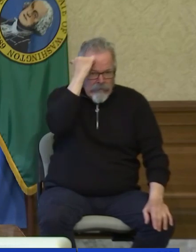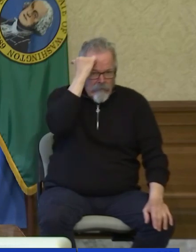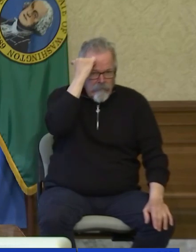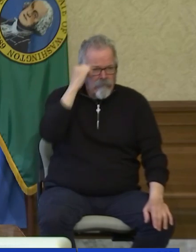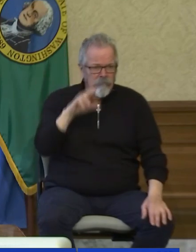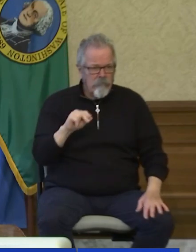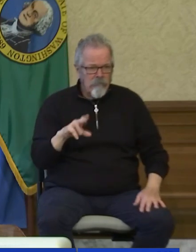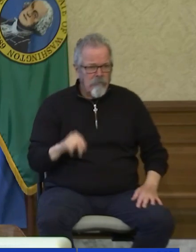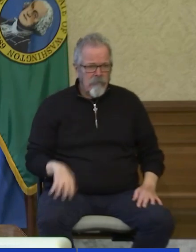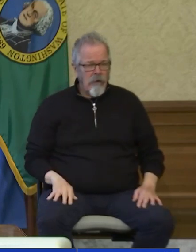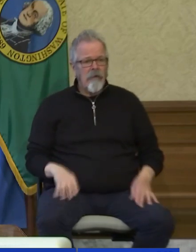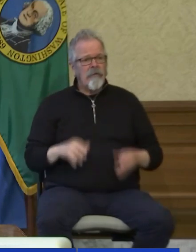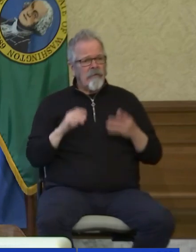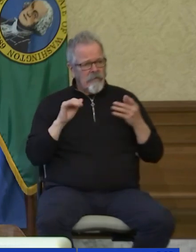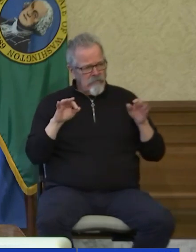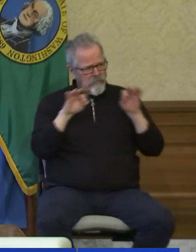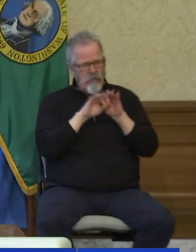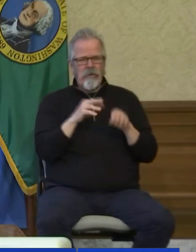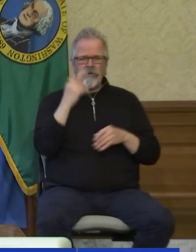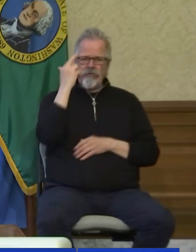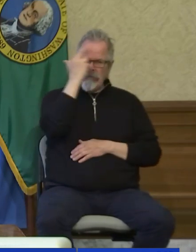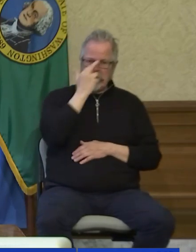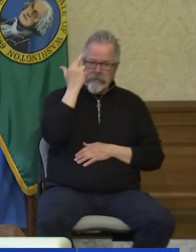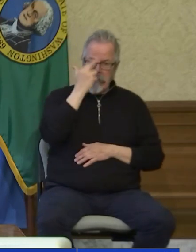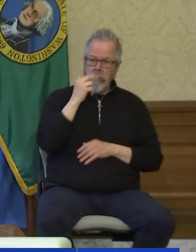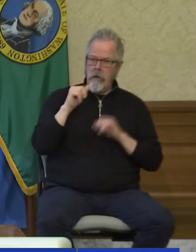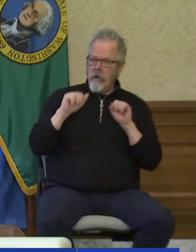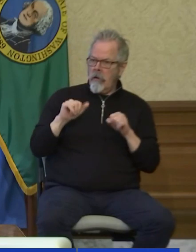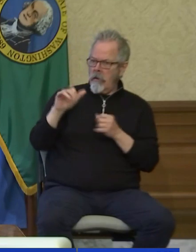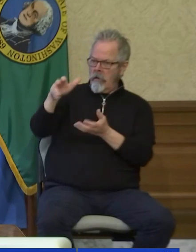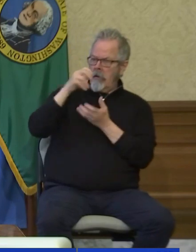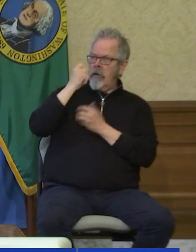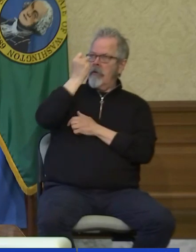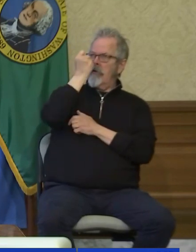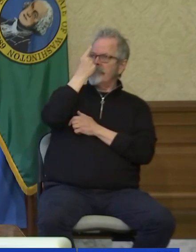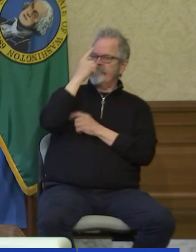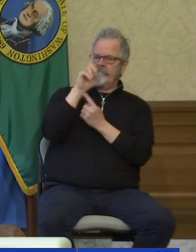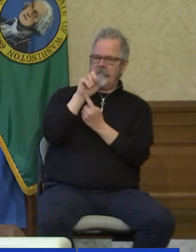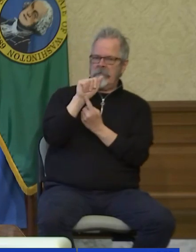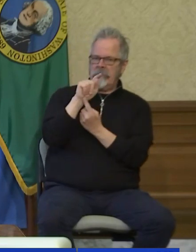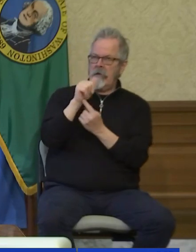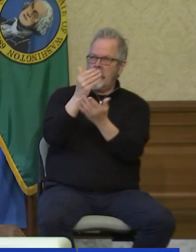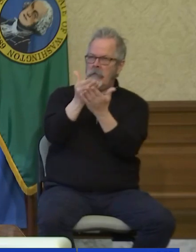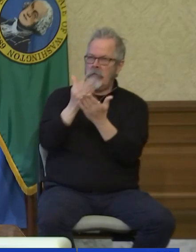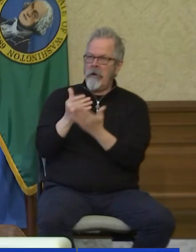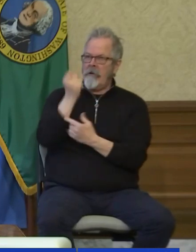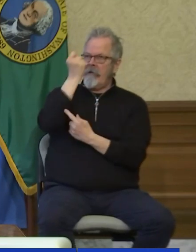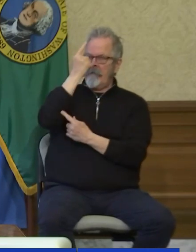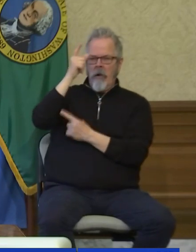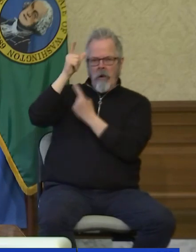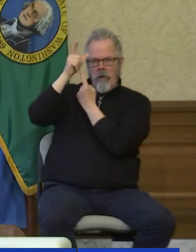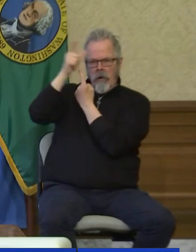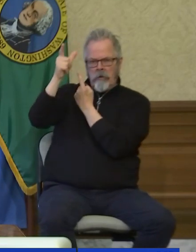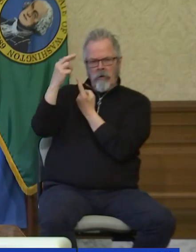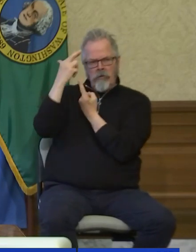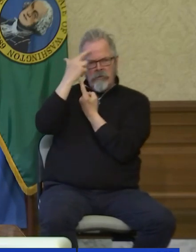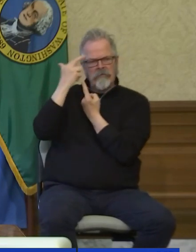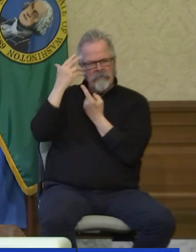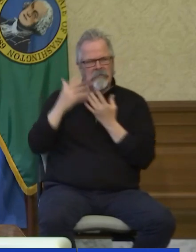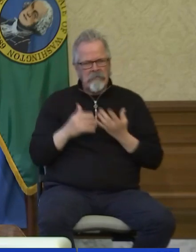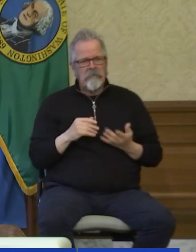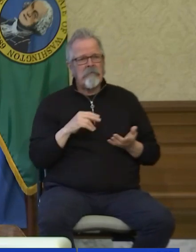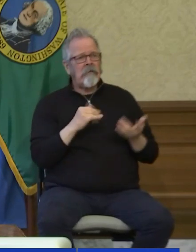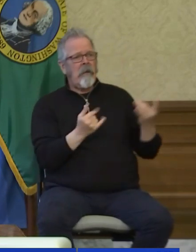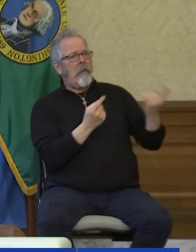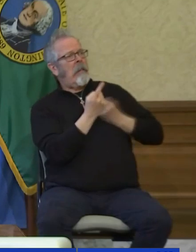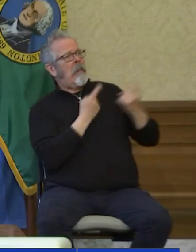want to bet on failure here. It's not happening. It hasn't happened. I don't believe it will happen. In part because we're showing Washingtonians that we